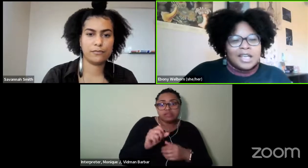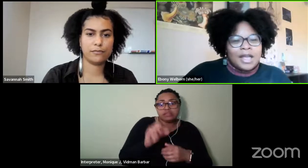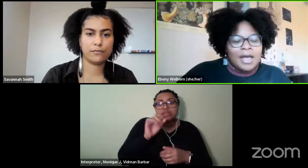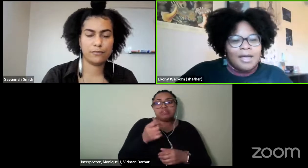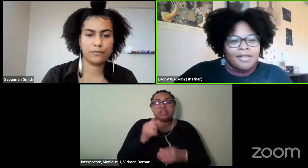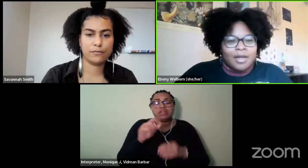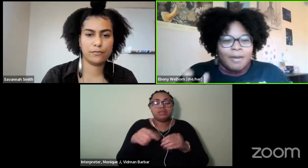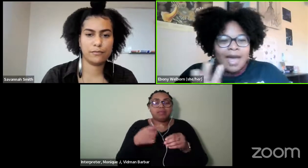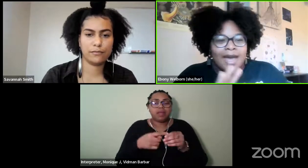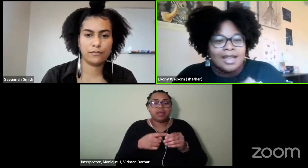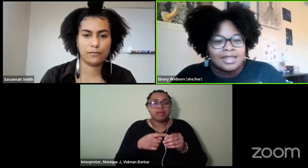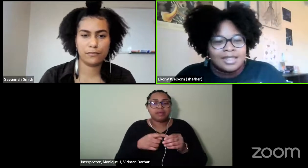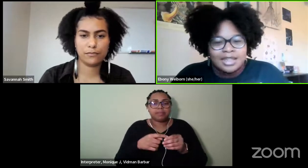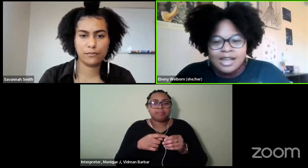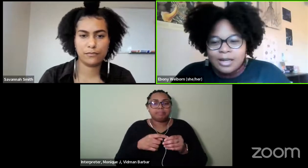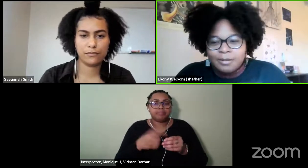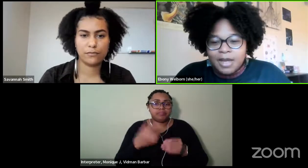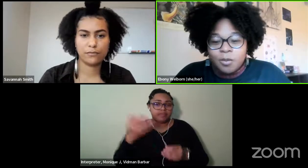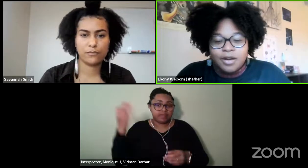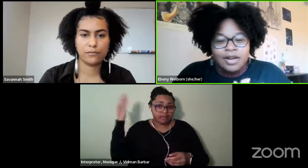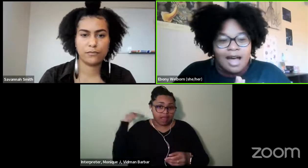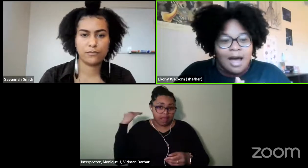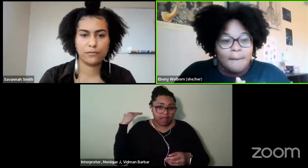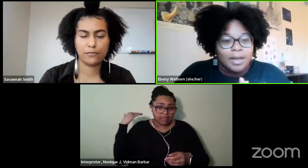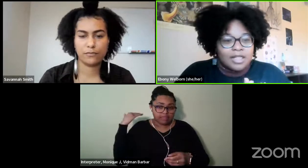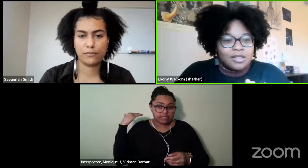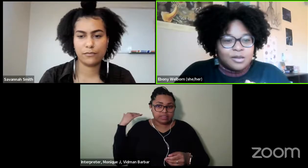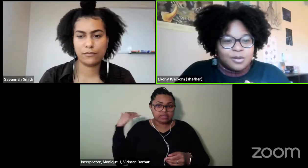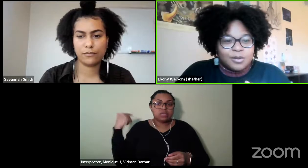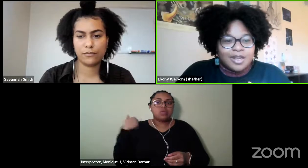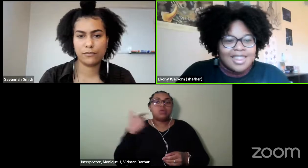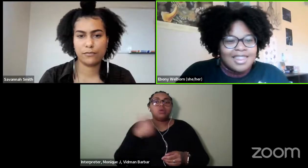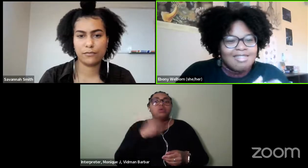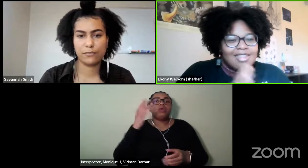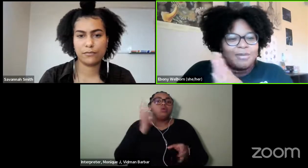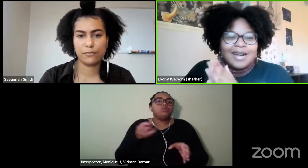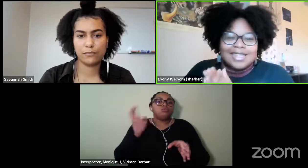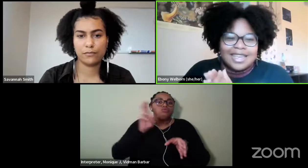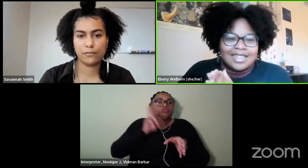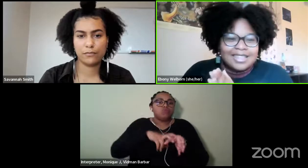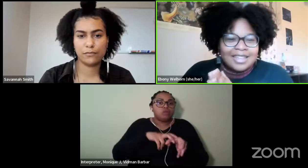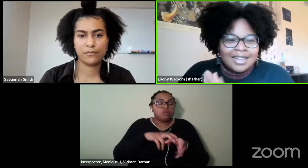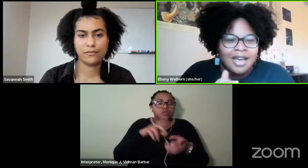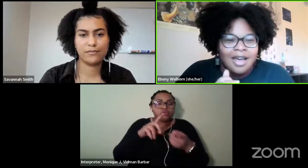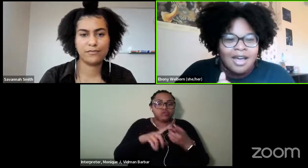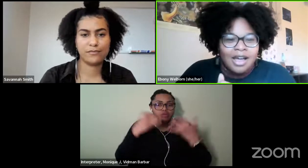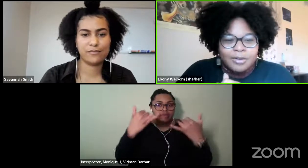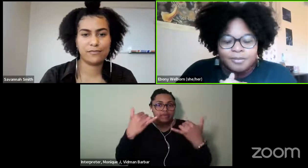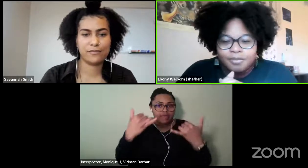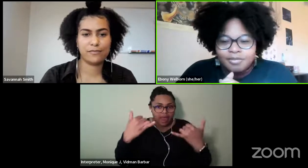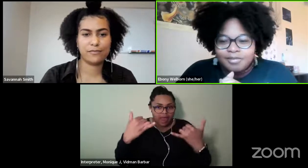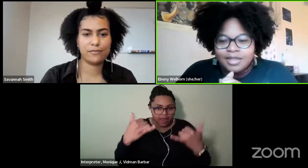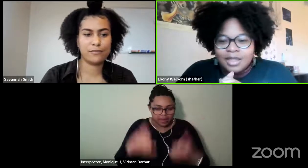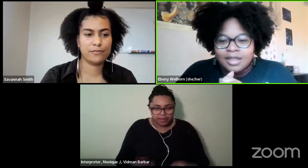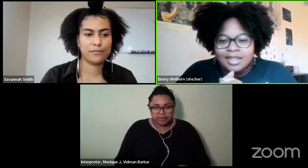about the past, and we're going to hop into the present.